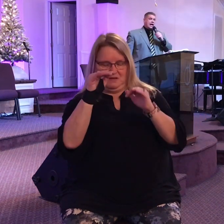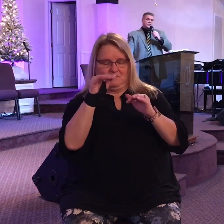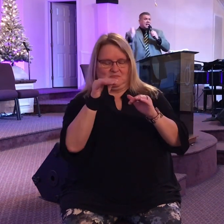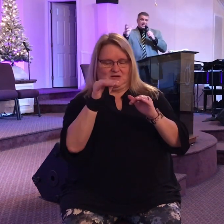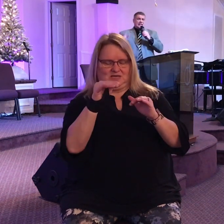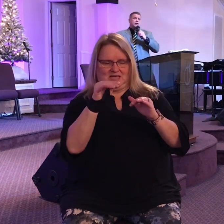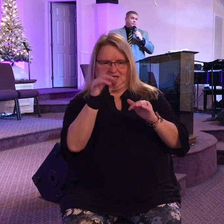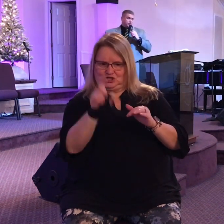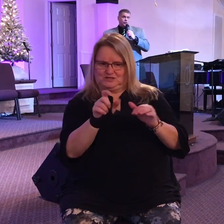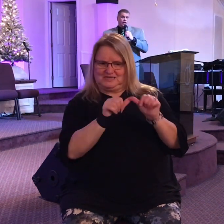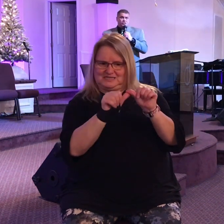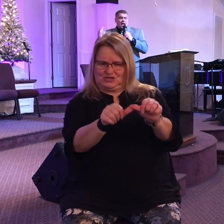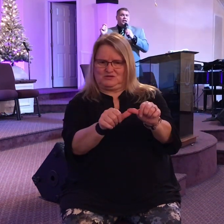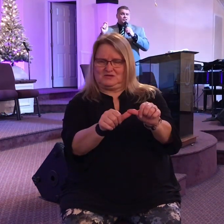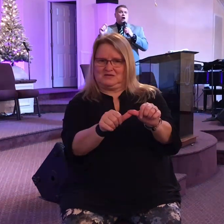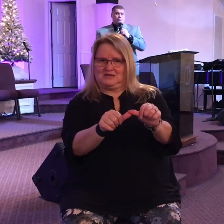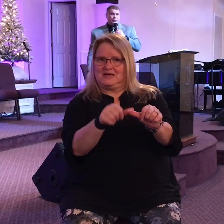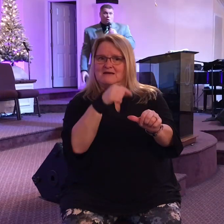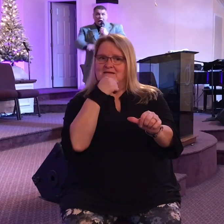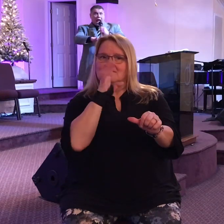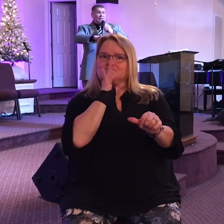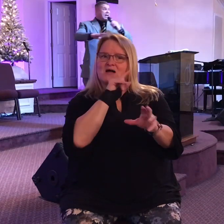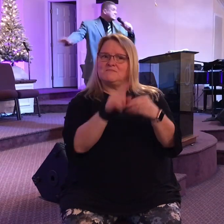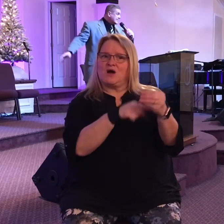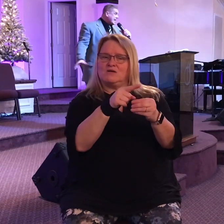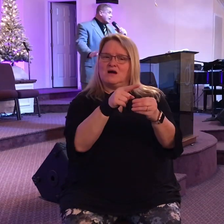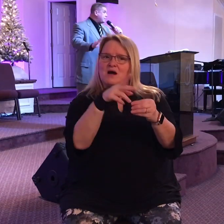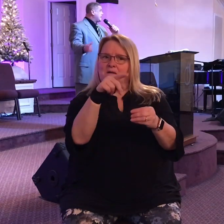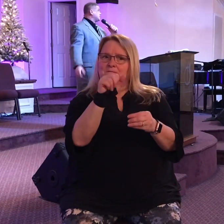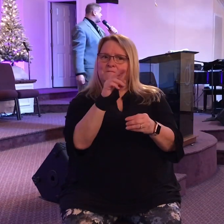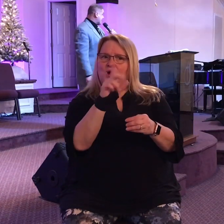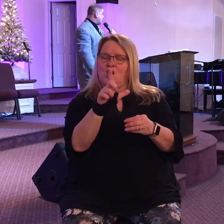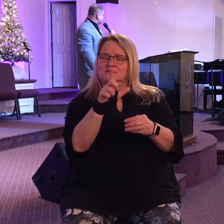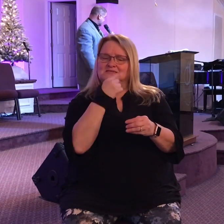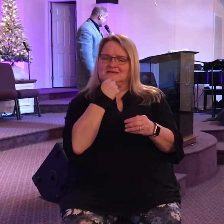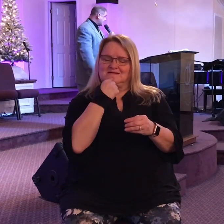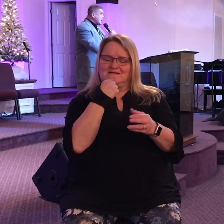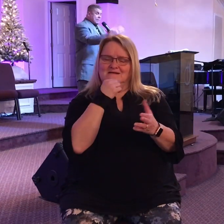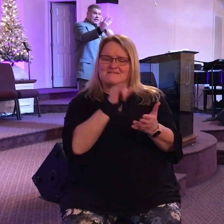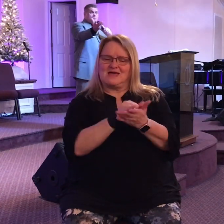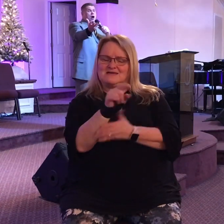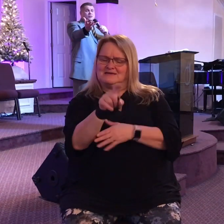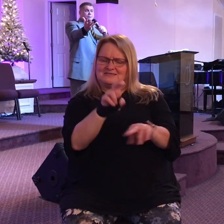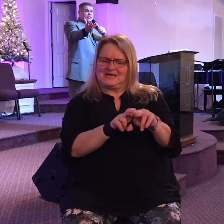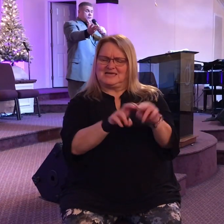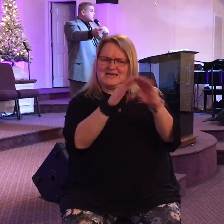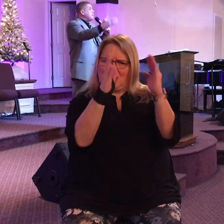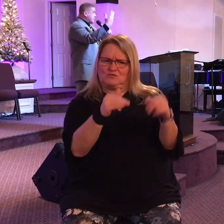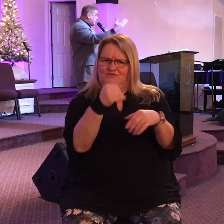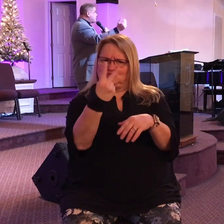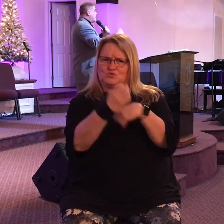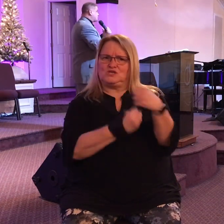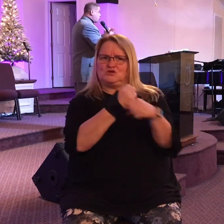sitting in a house. He sat there for 2 years and he taught people. And that's the end. But it doesn't say it's the end. Many of Paul's